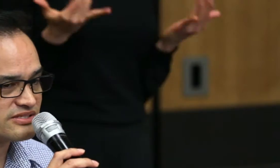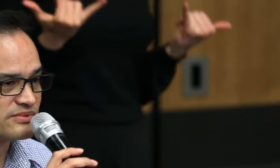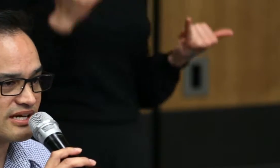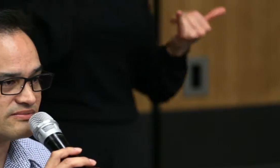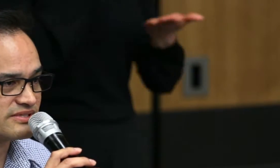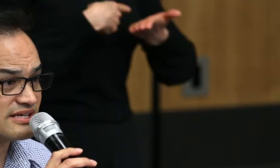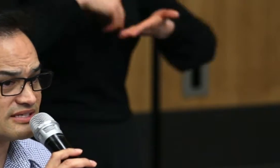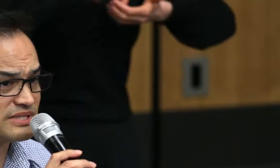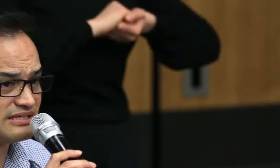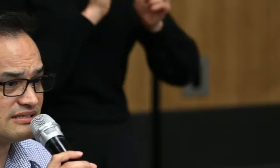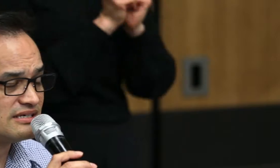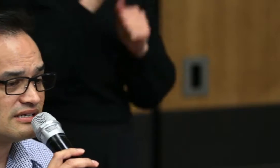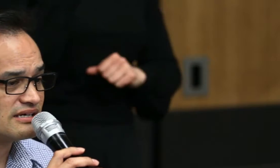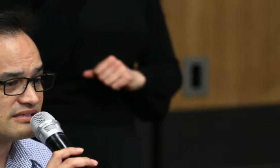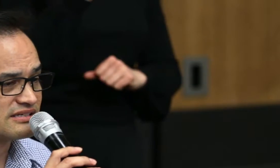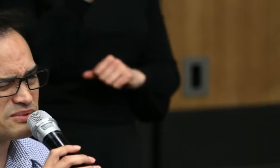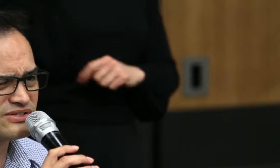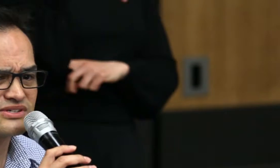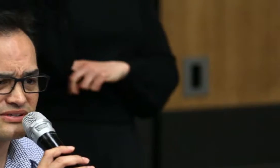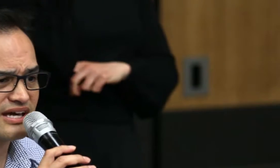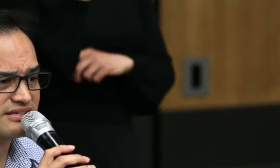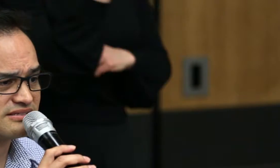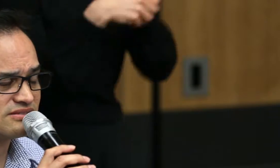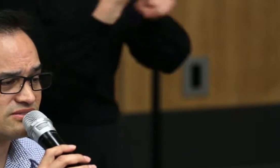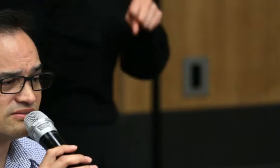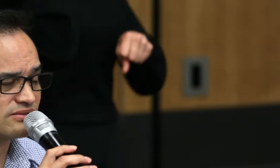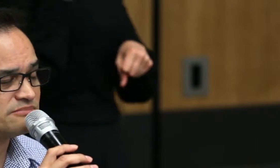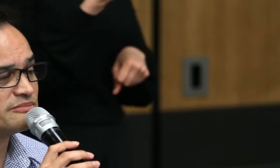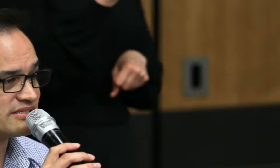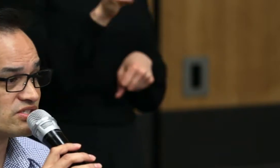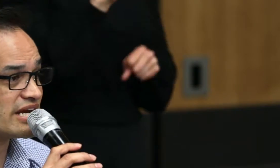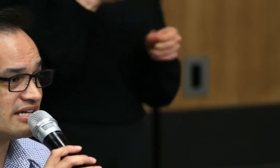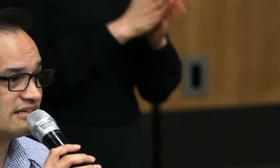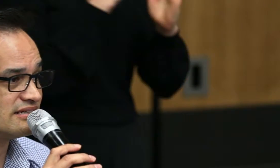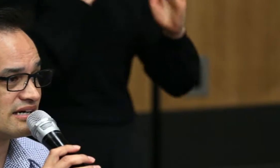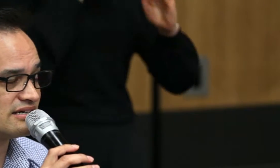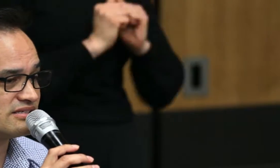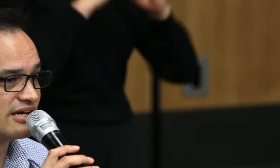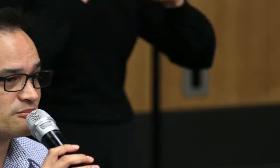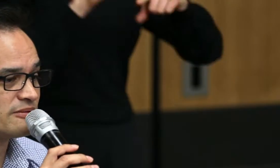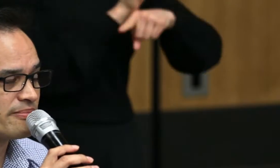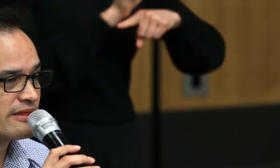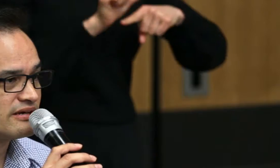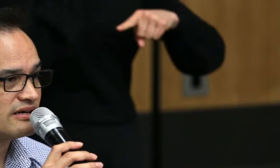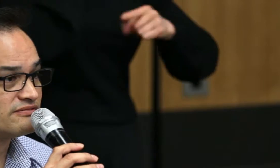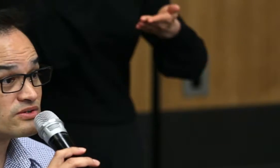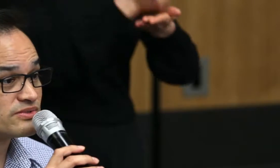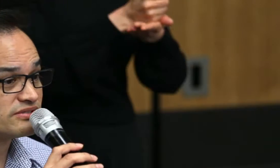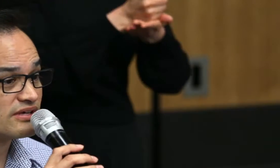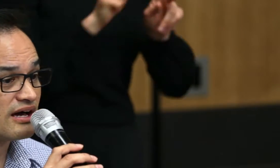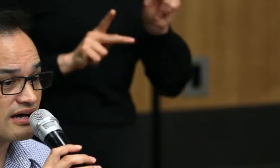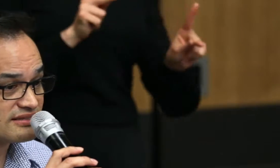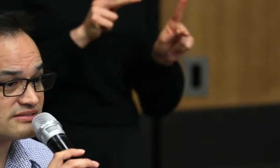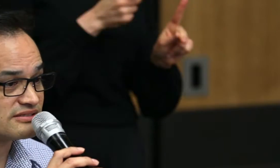a partnership we have with SAP. A couple years ago, they asked us to do or implement a training to help